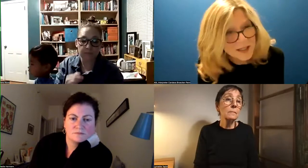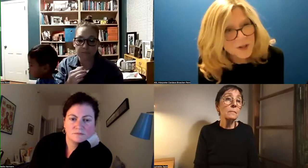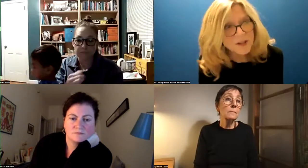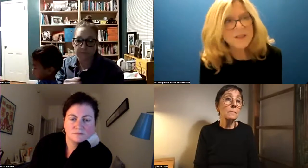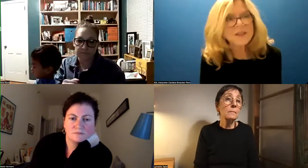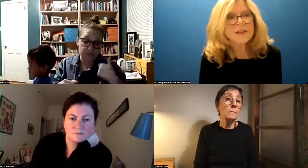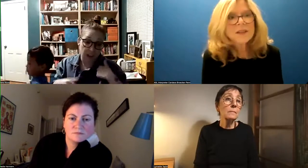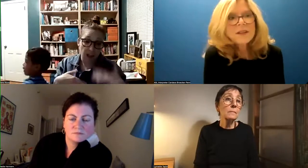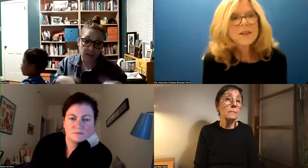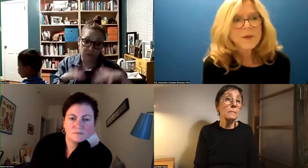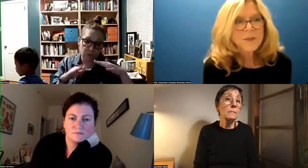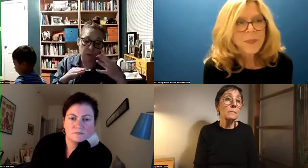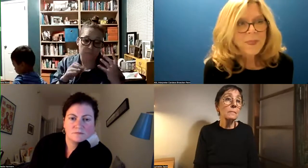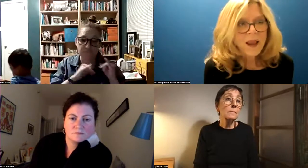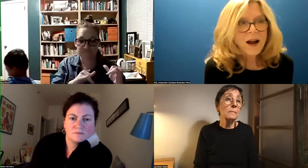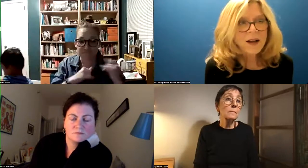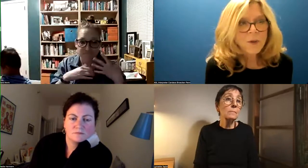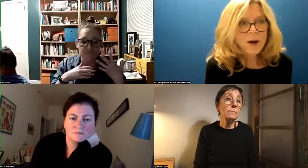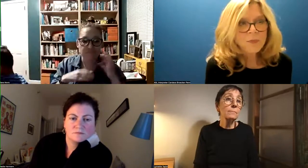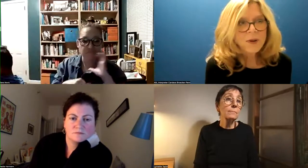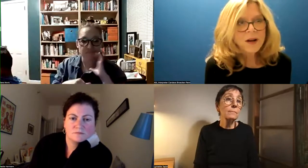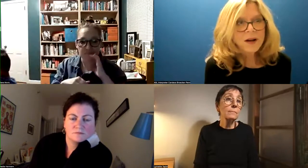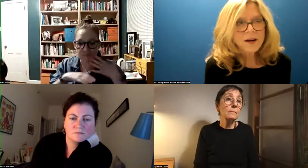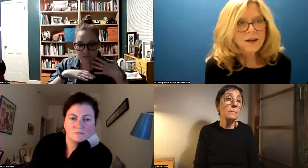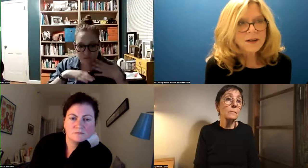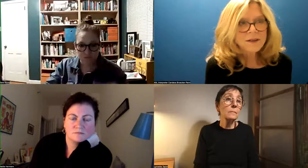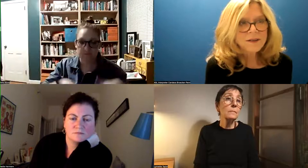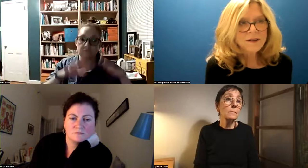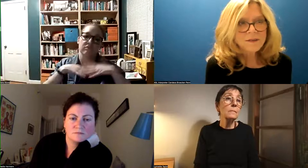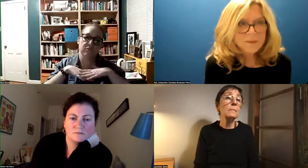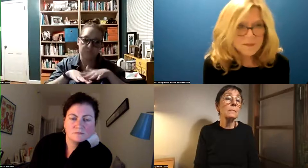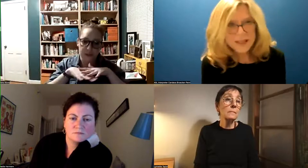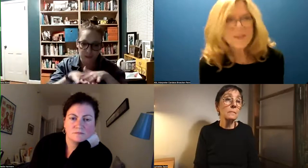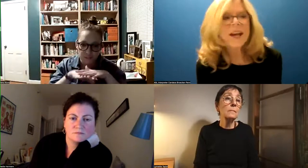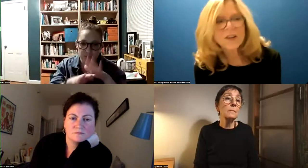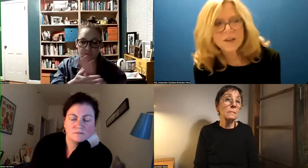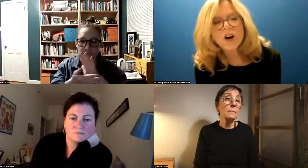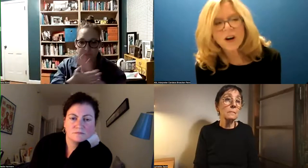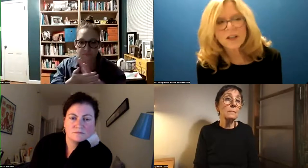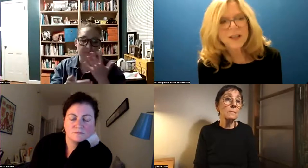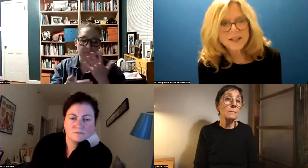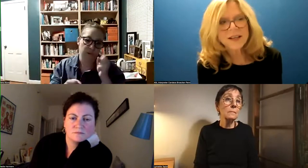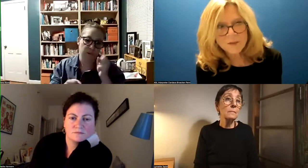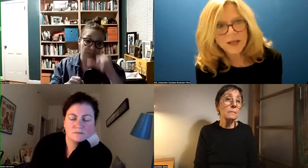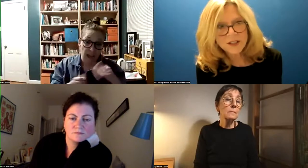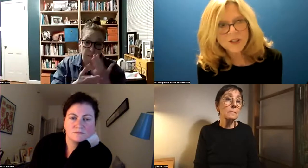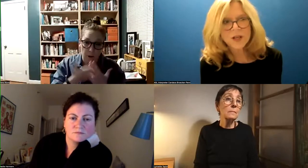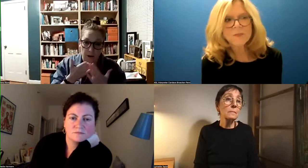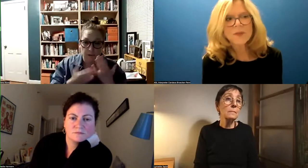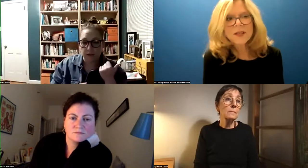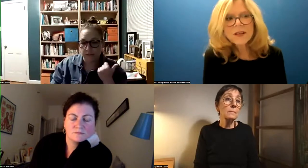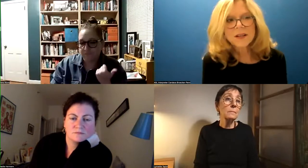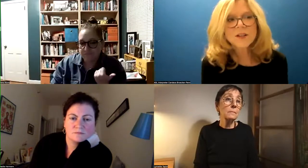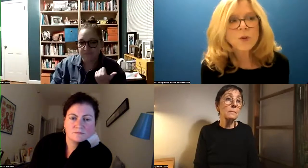my experience. I grew up like the character of Charlie attending a